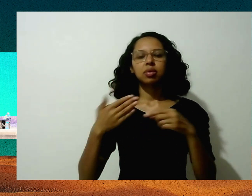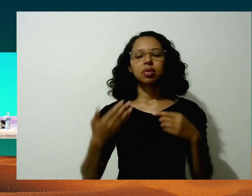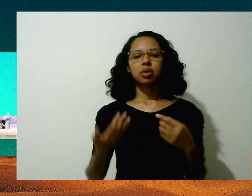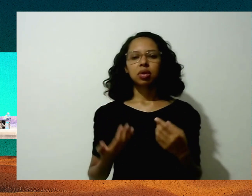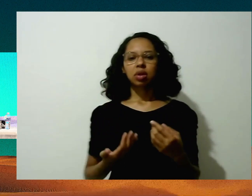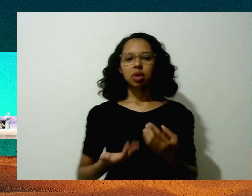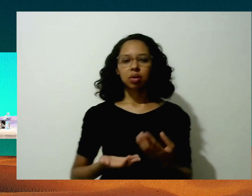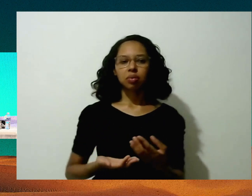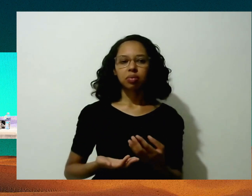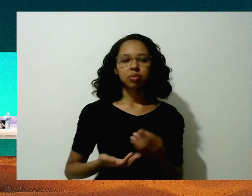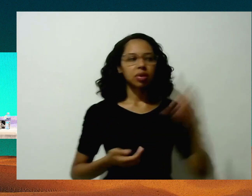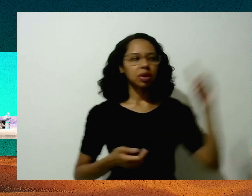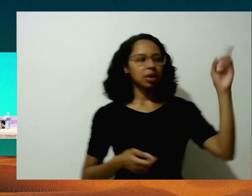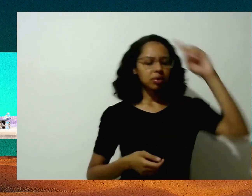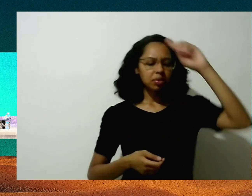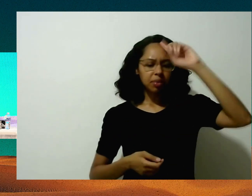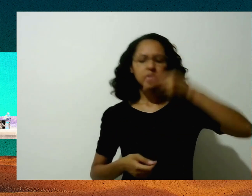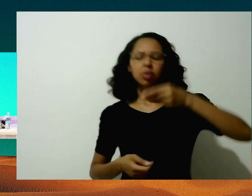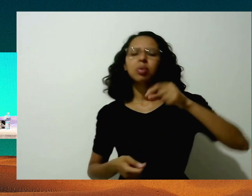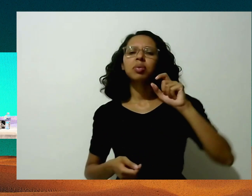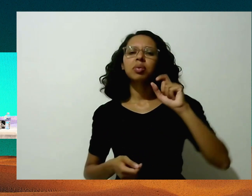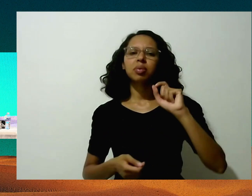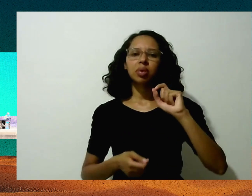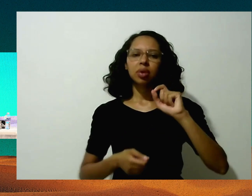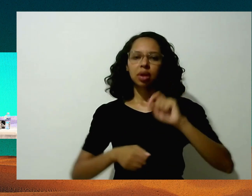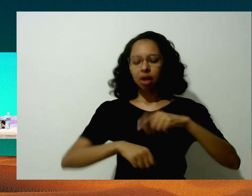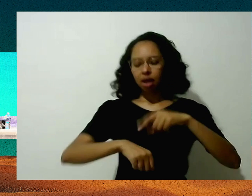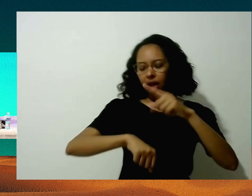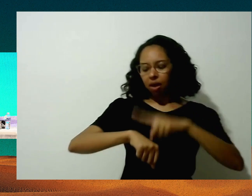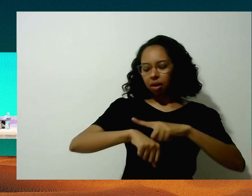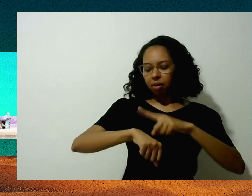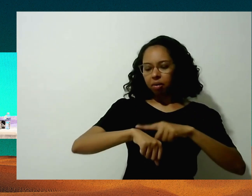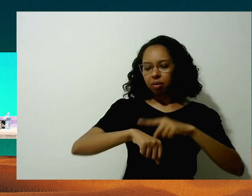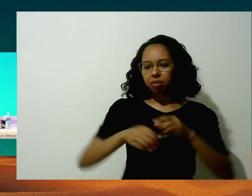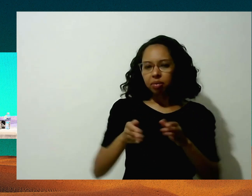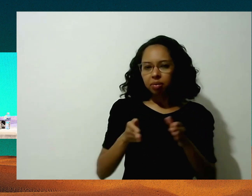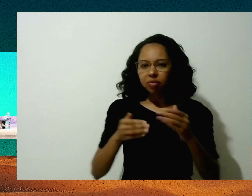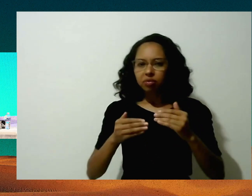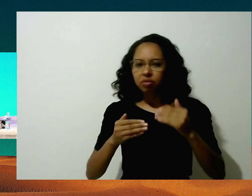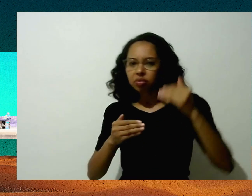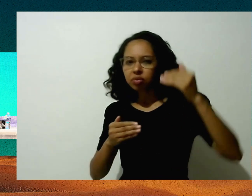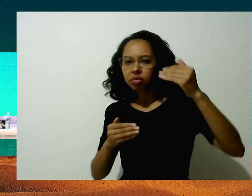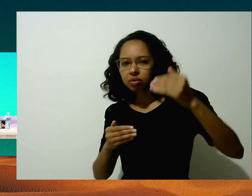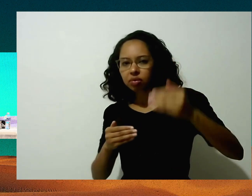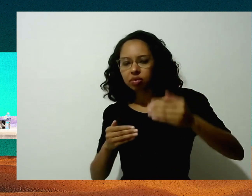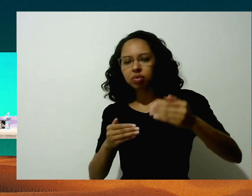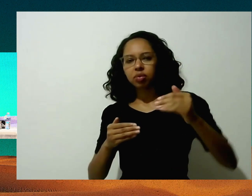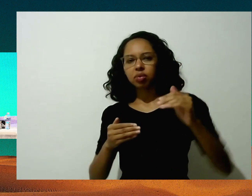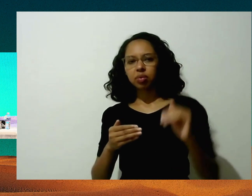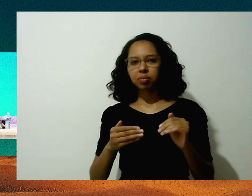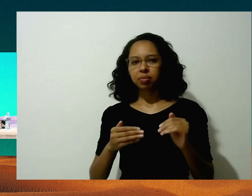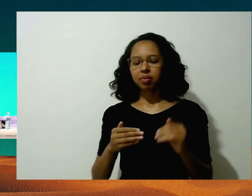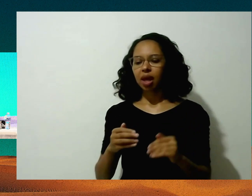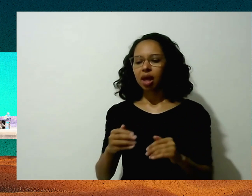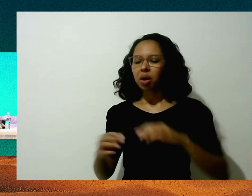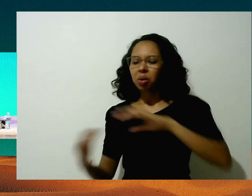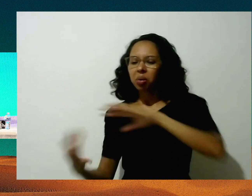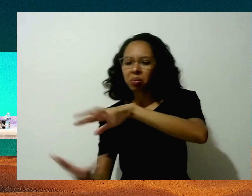que há de julgar o mundo com justiça por meio de um varão que destinou